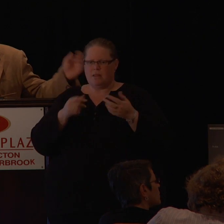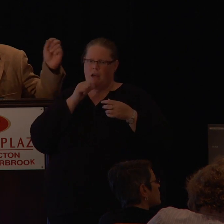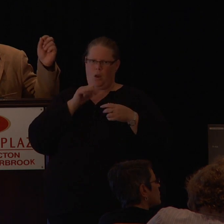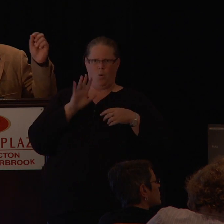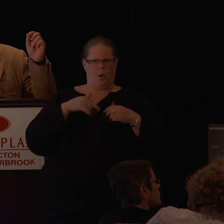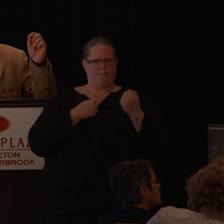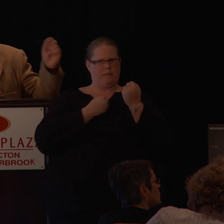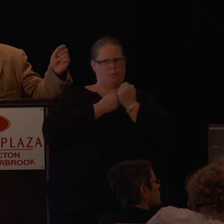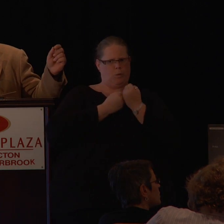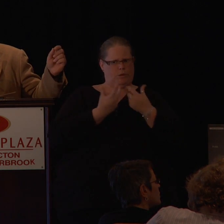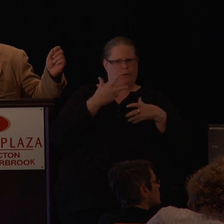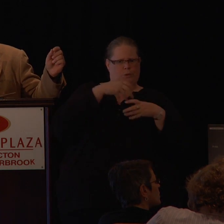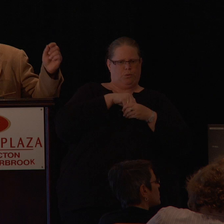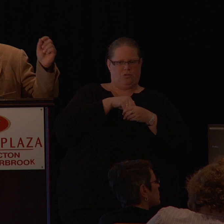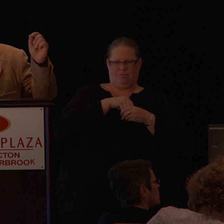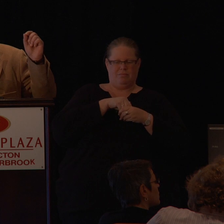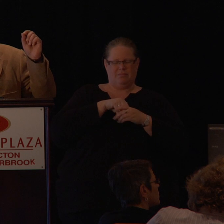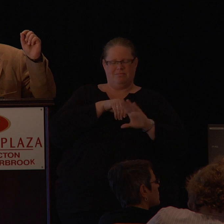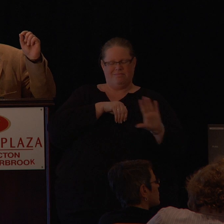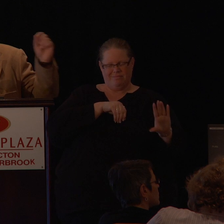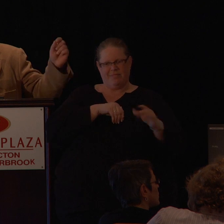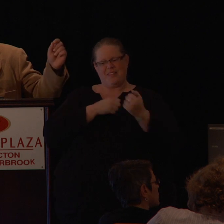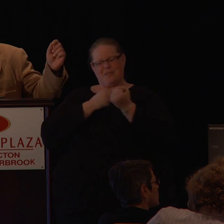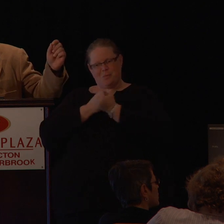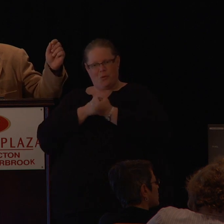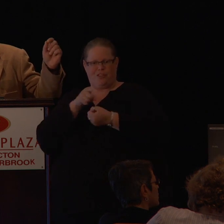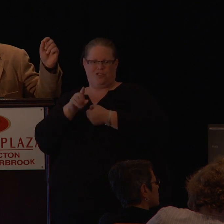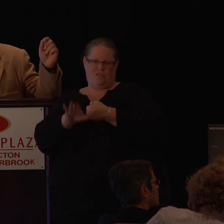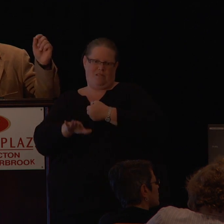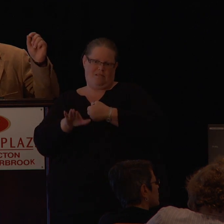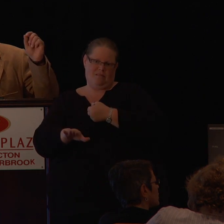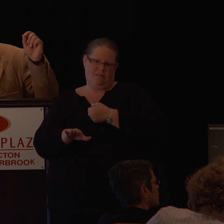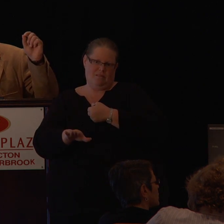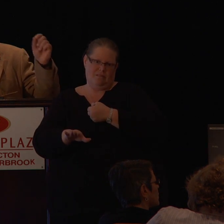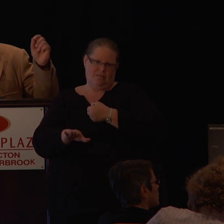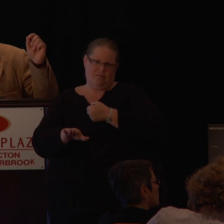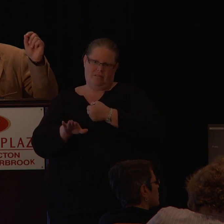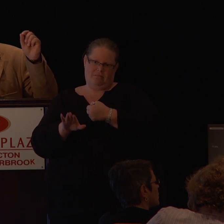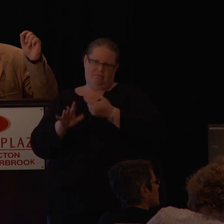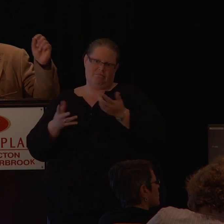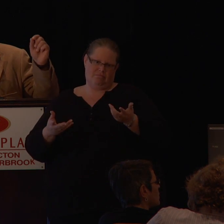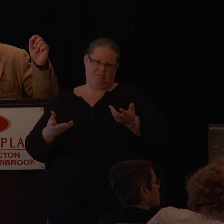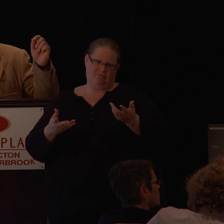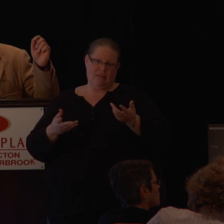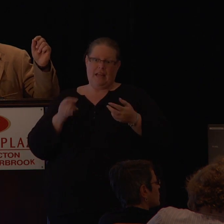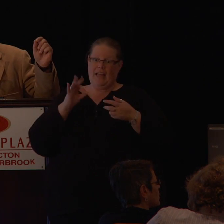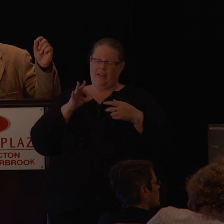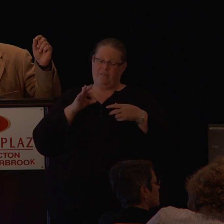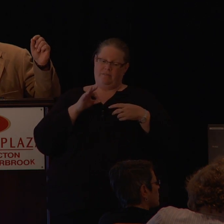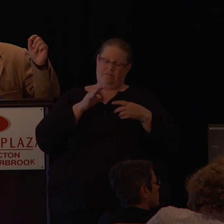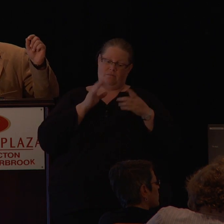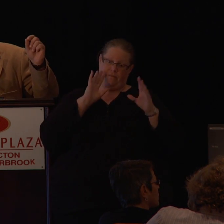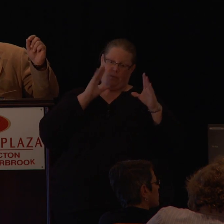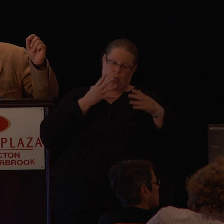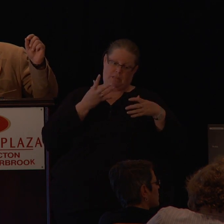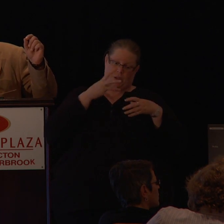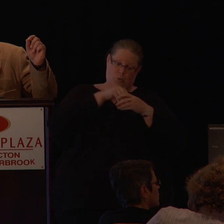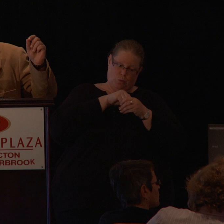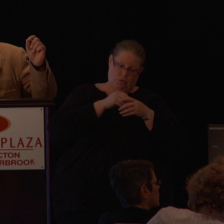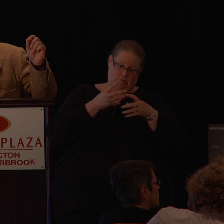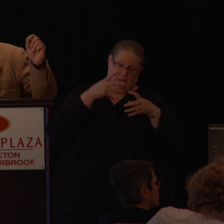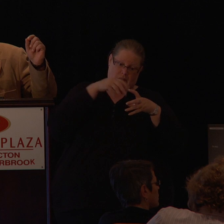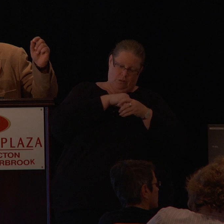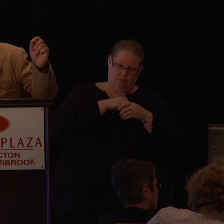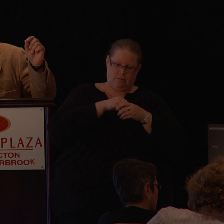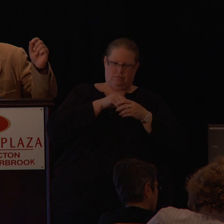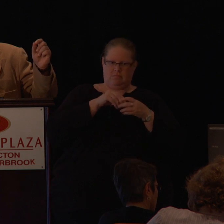inclusion. That is substituting the assumption that the mainstream is the best for every child for looking at the